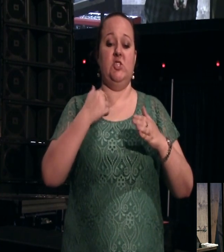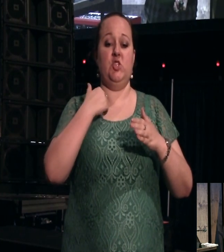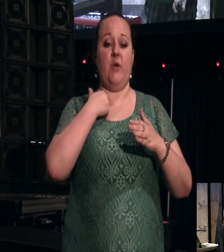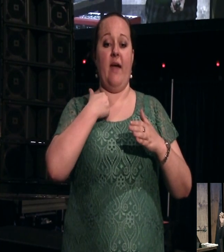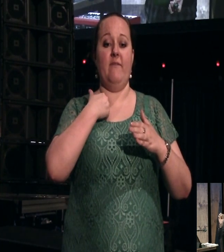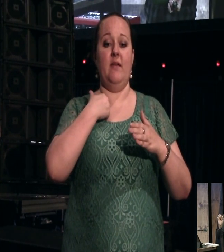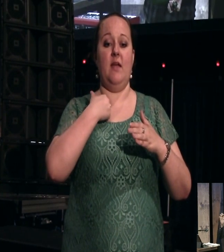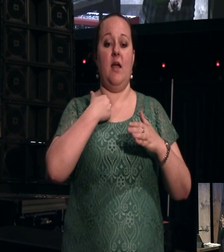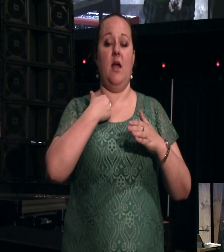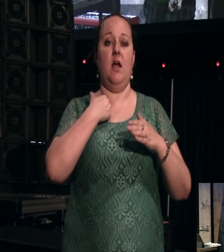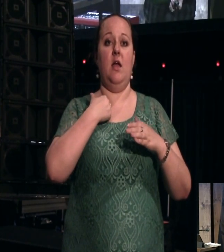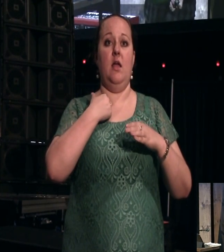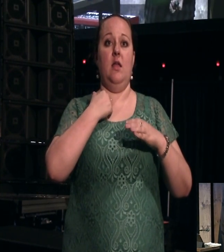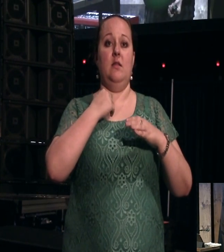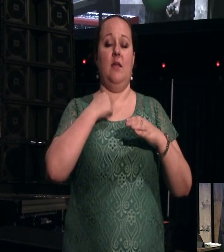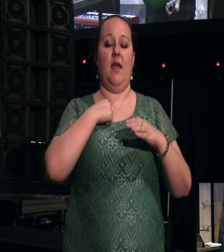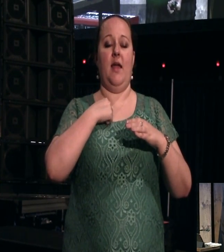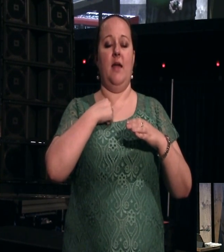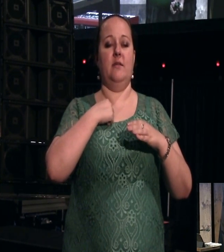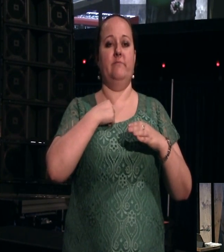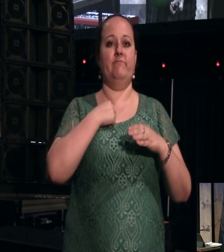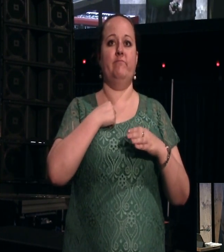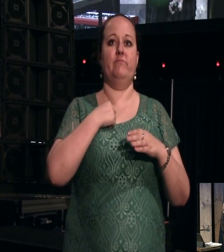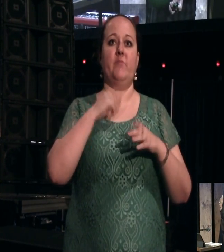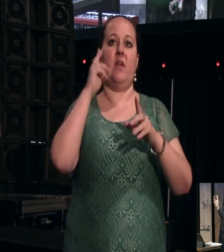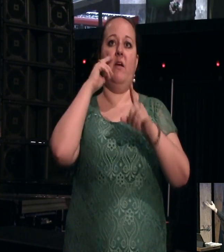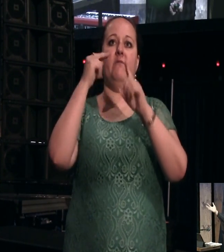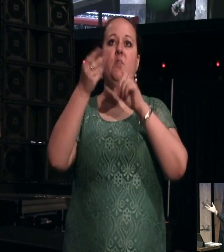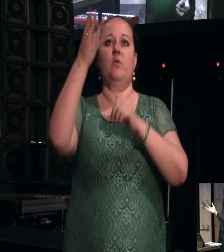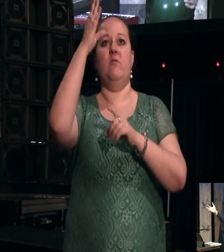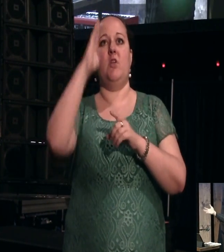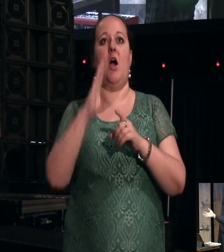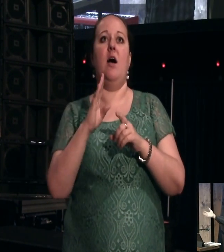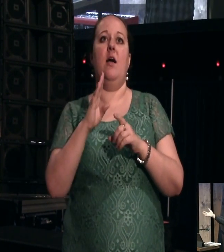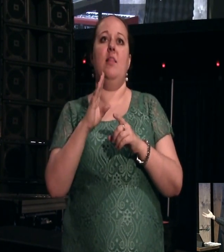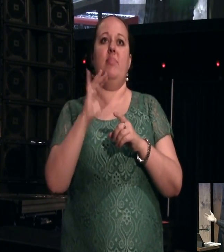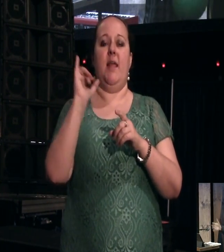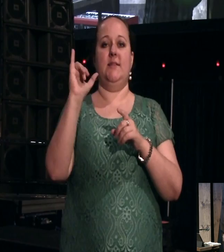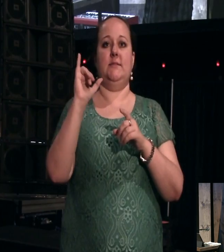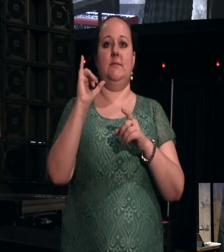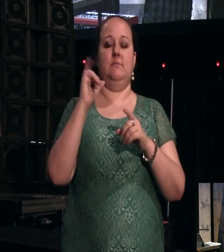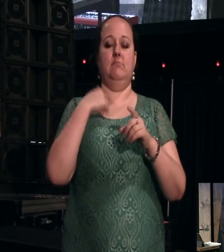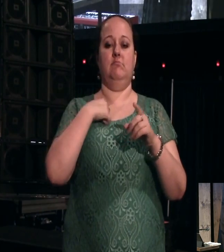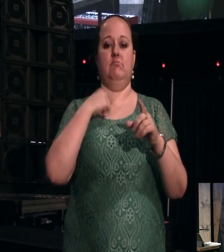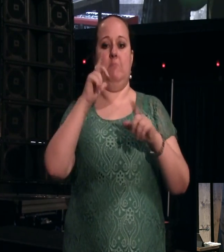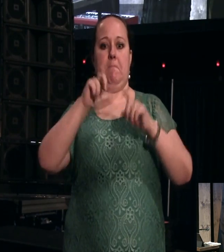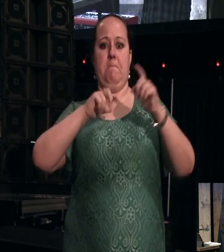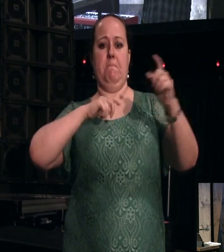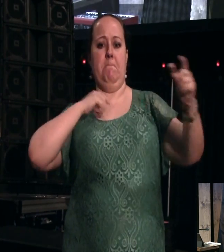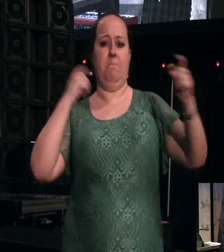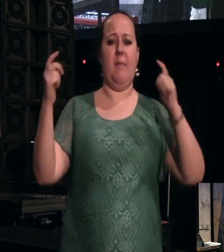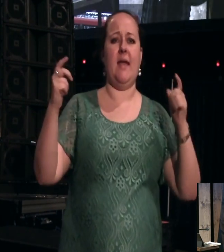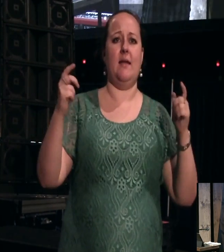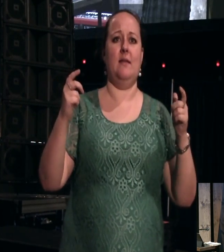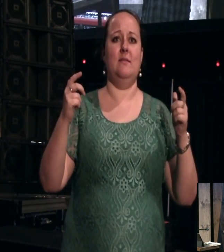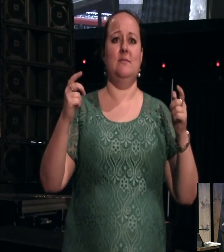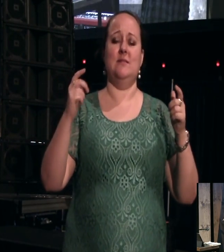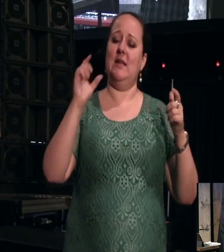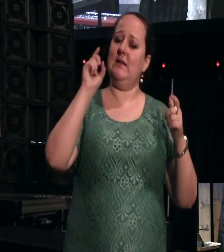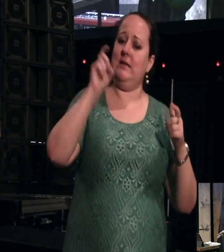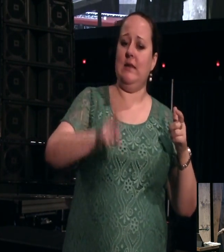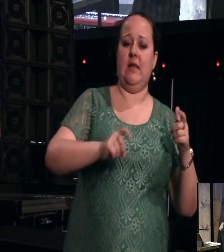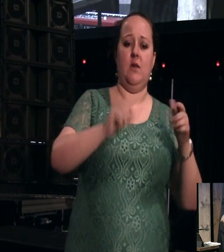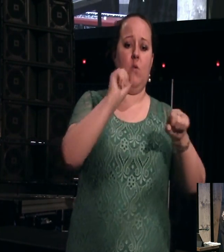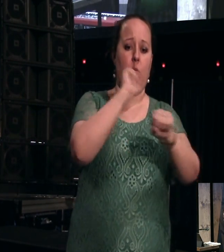It takes focus and intentionality to have an inflated view of God. It does. It